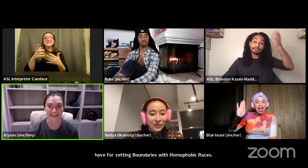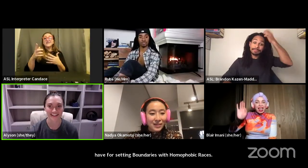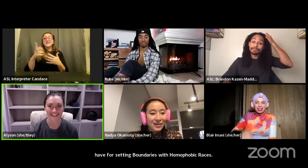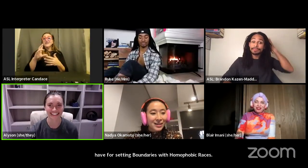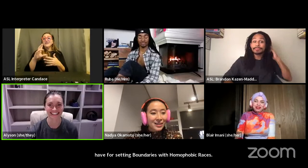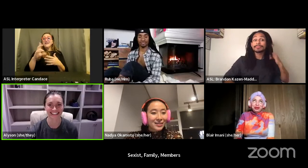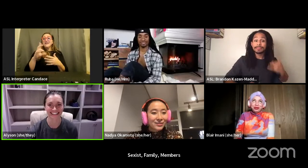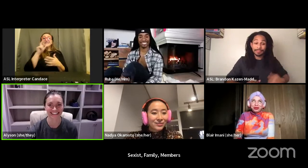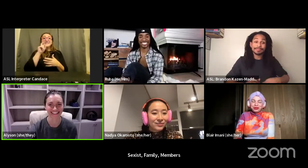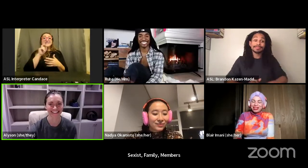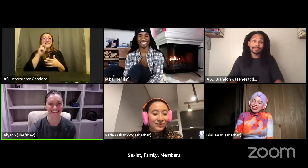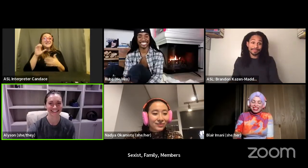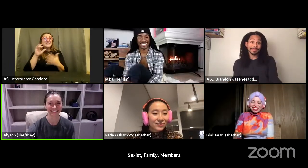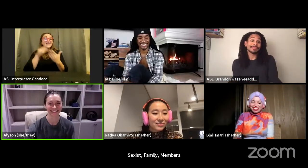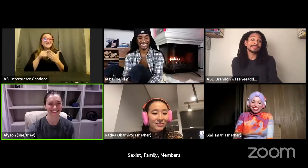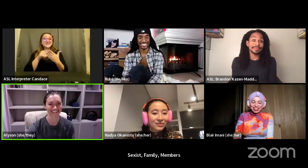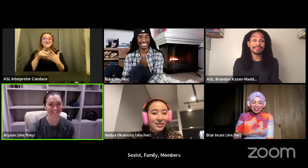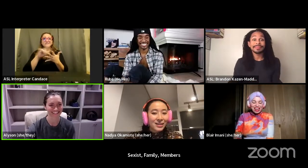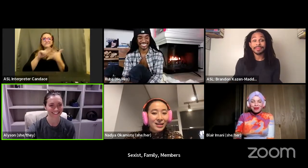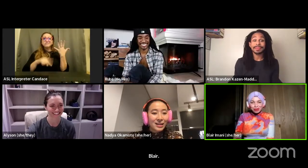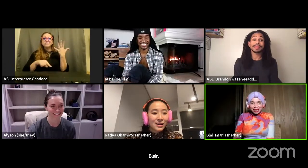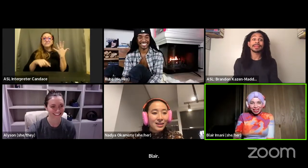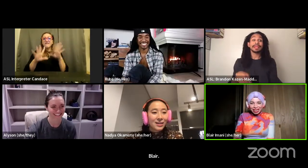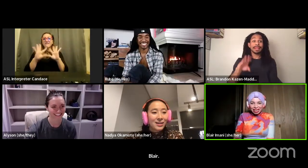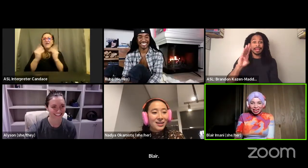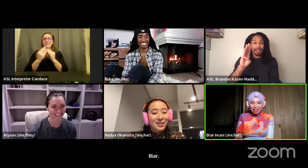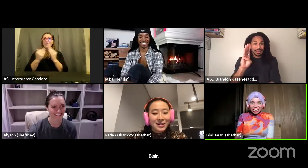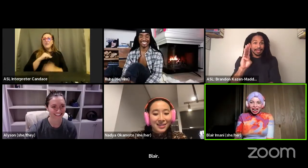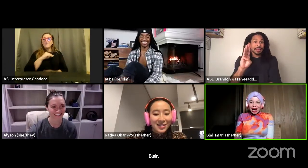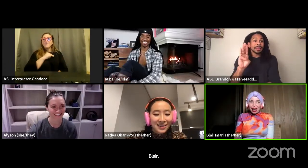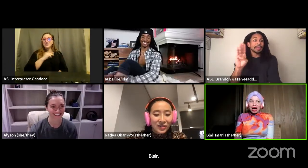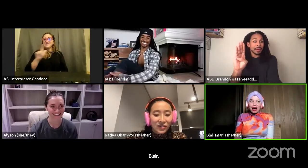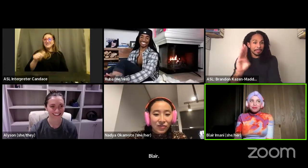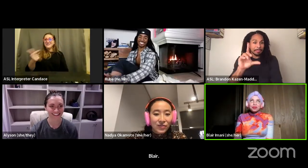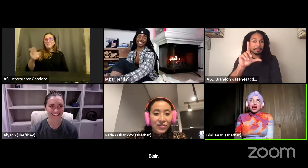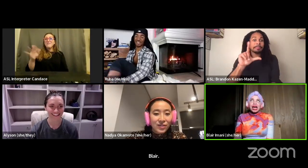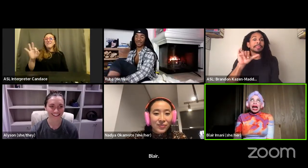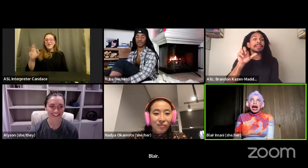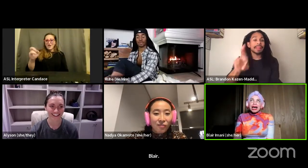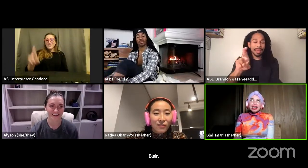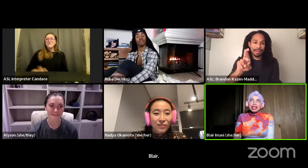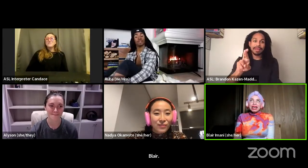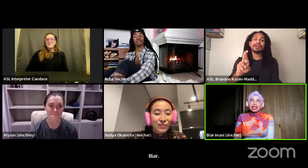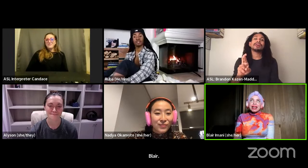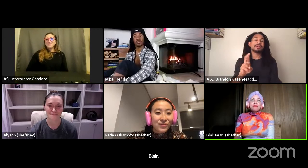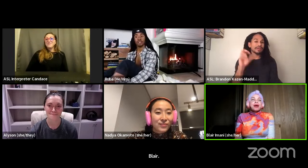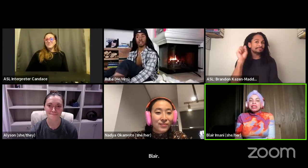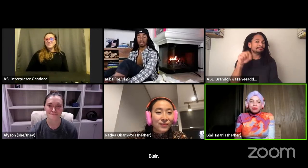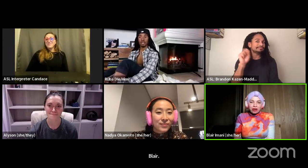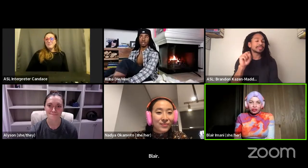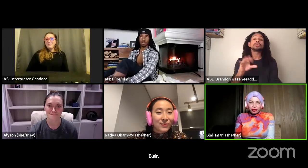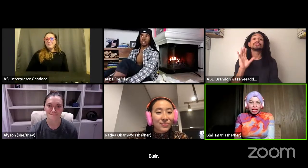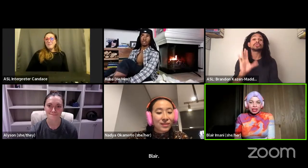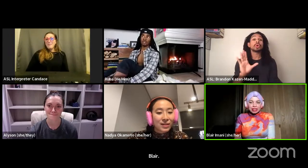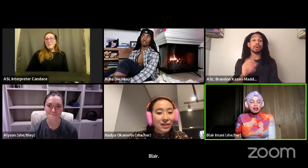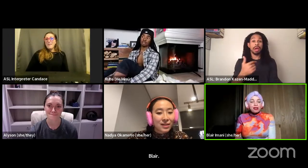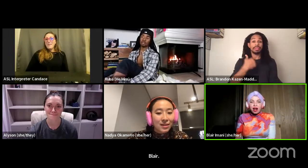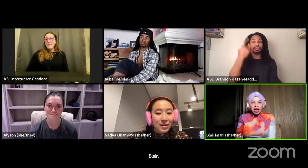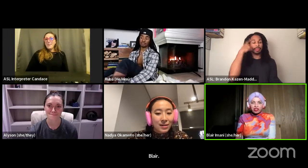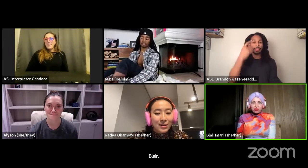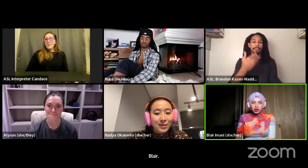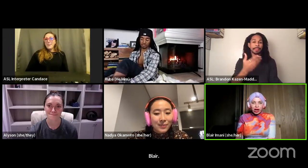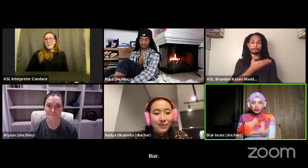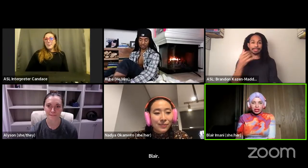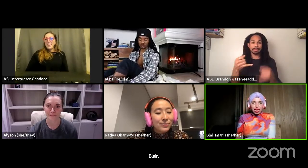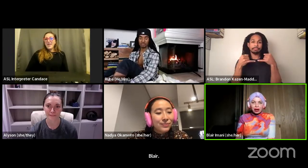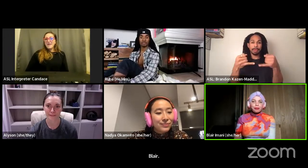Blair. Yes, indeed. Blair here. I think that the best boundary, right, is to